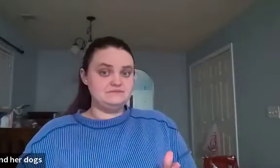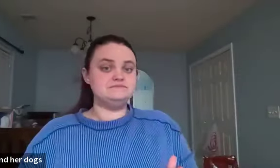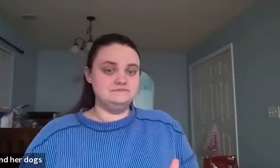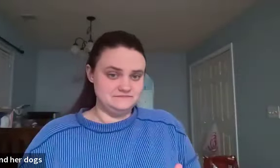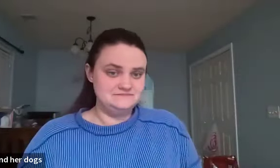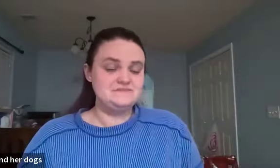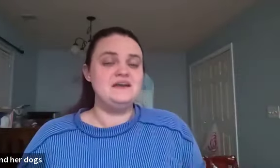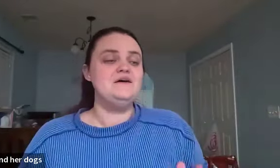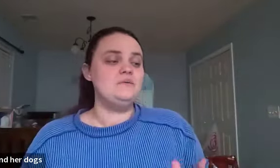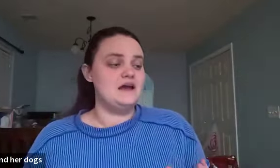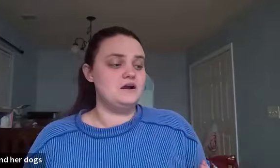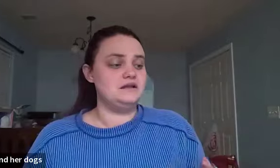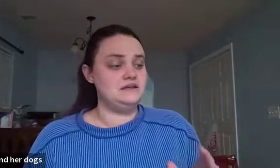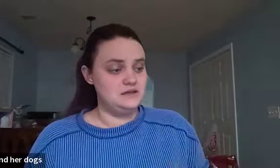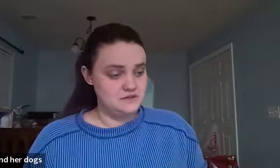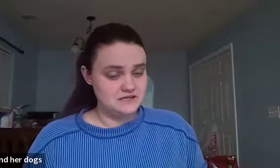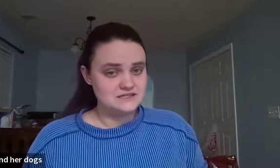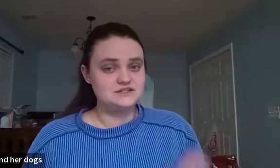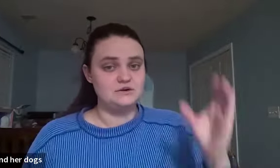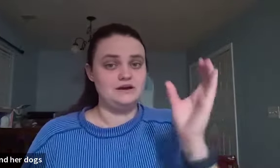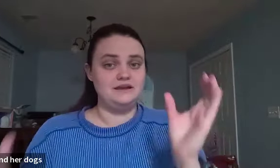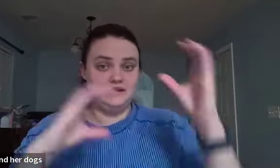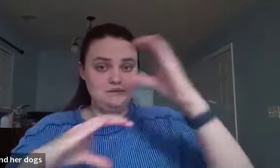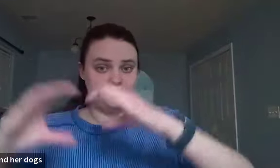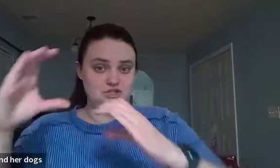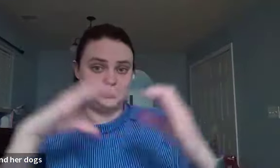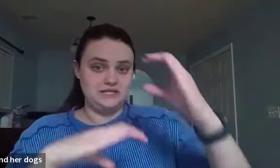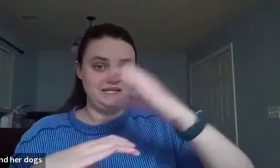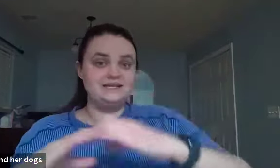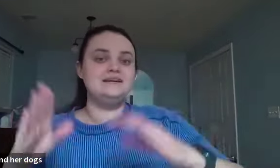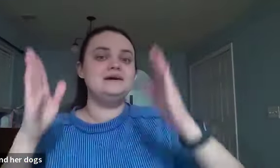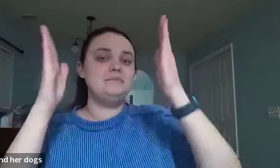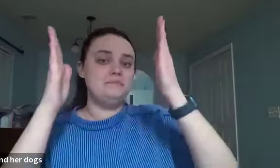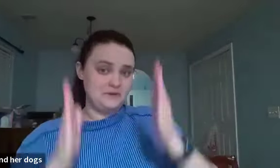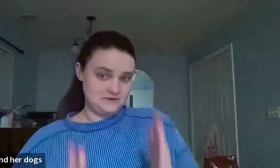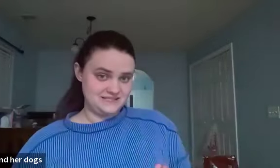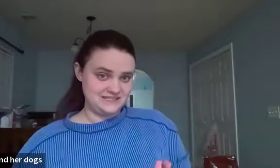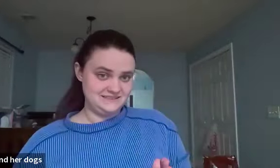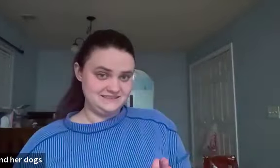person. We had our chemist. So our chemistry person,